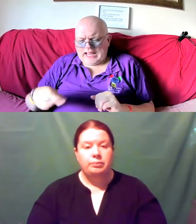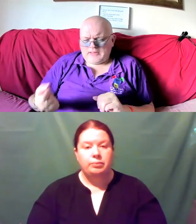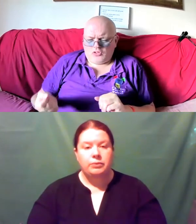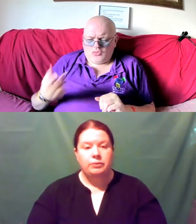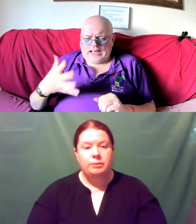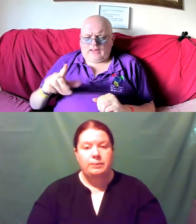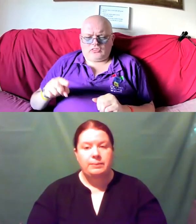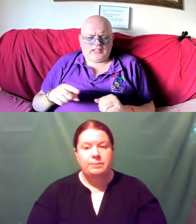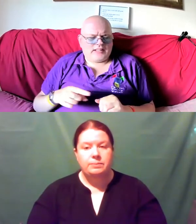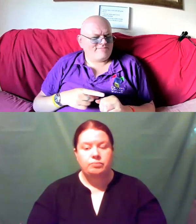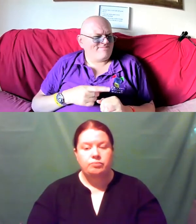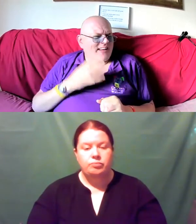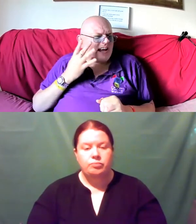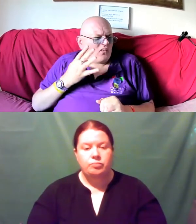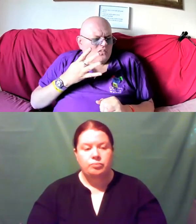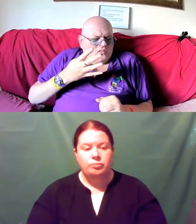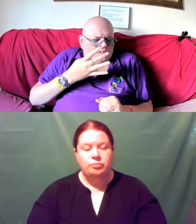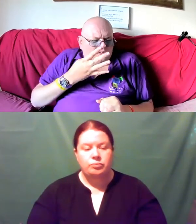those 10 years.